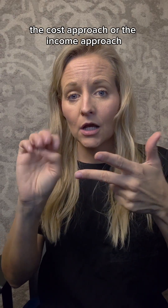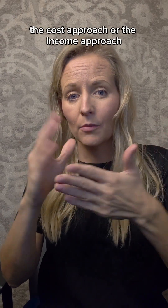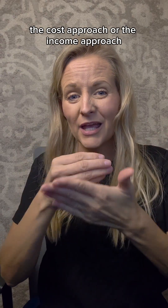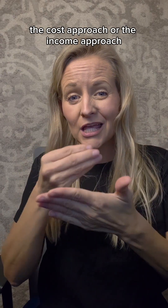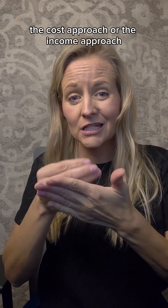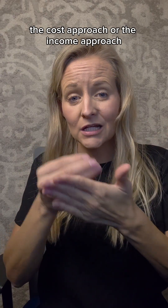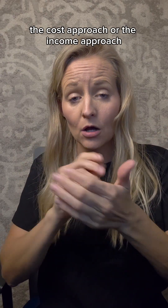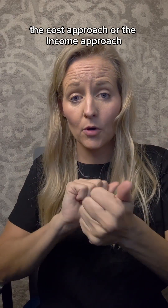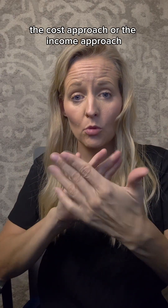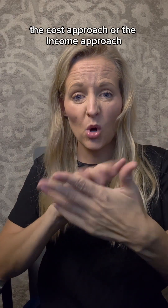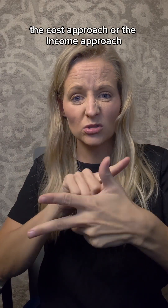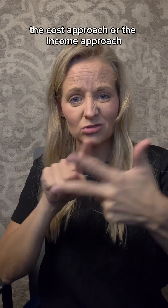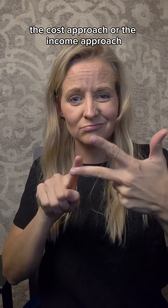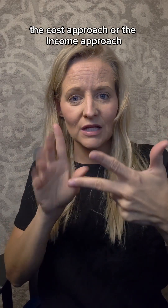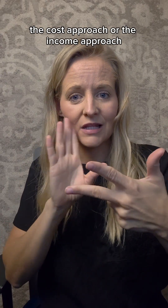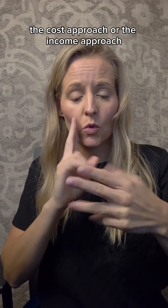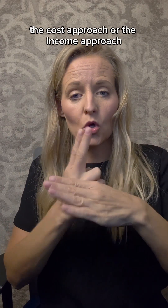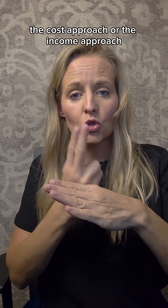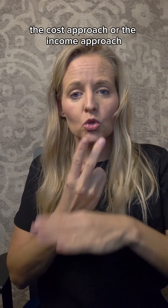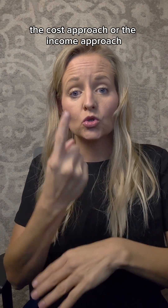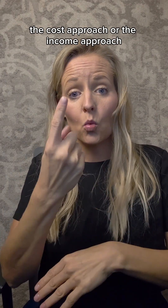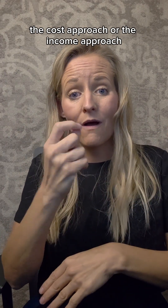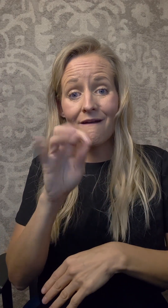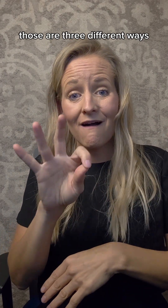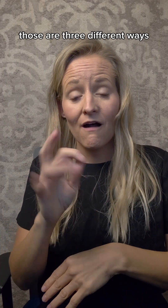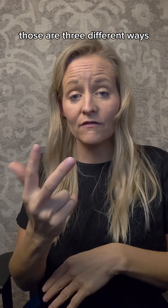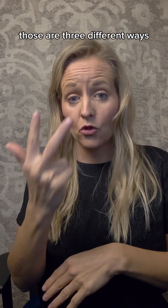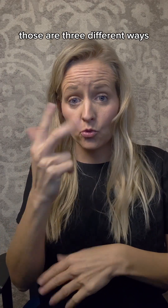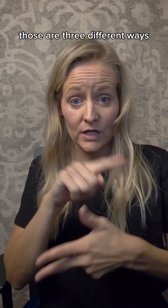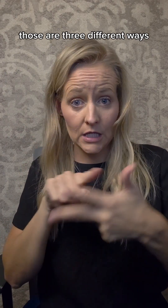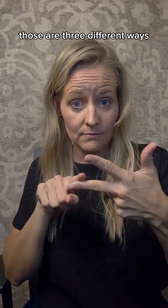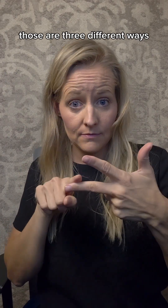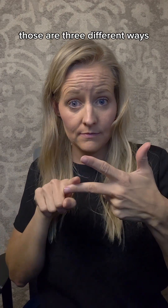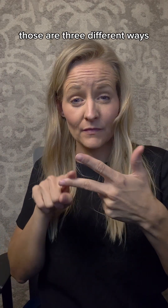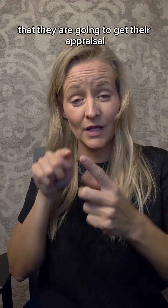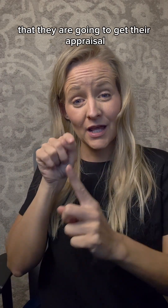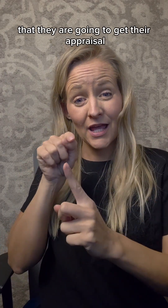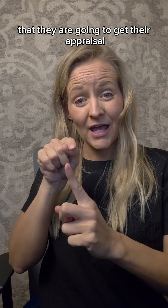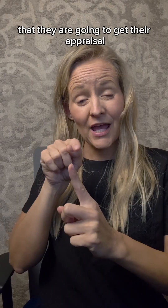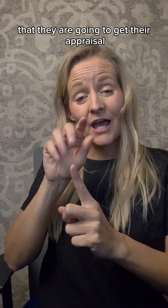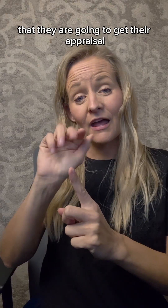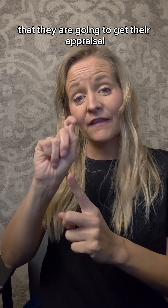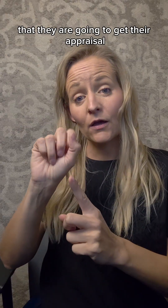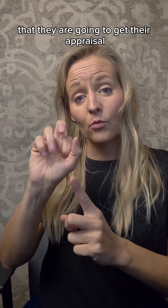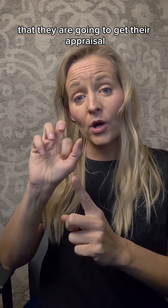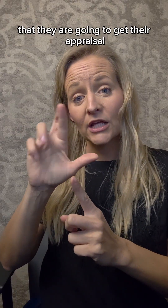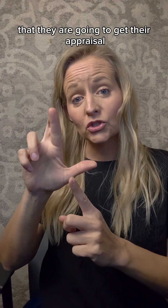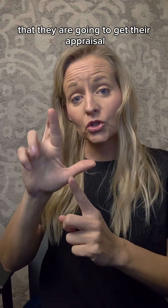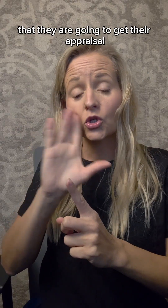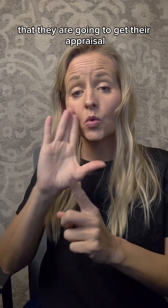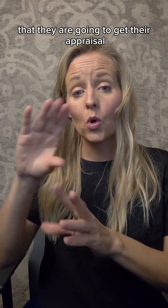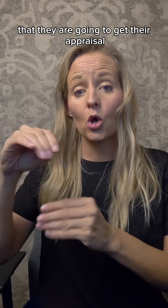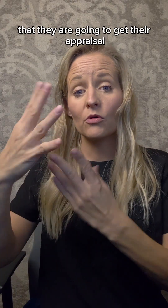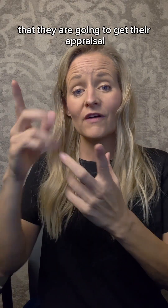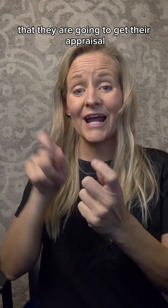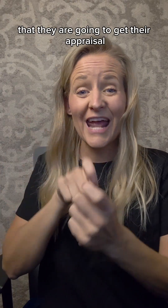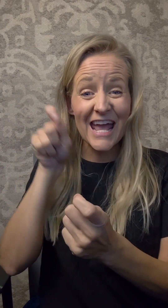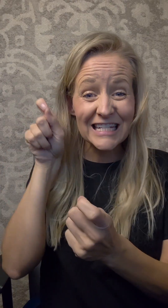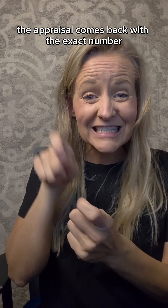cost approach, or the income approach. Those are 3 different ways that they are going to get their appraisal. The